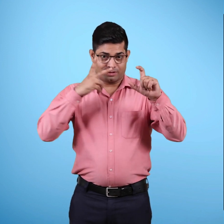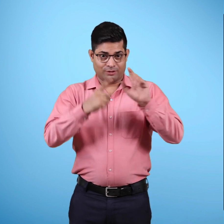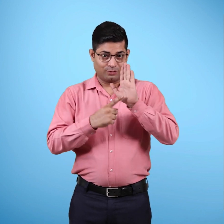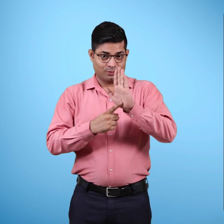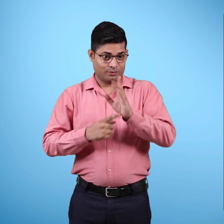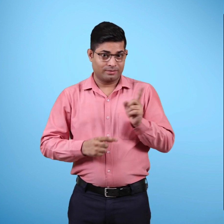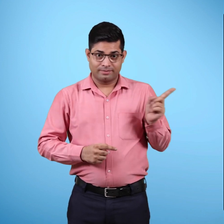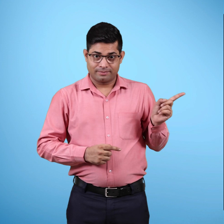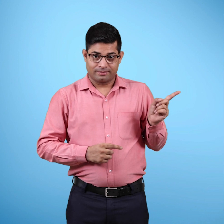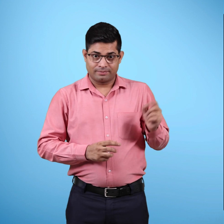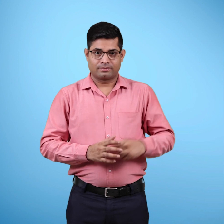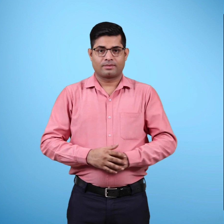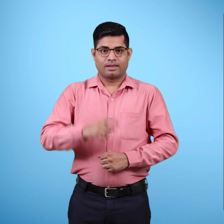For roots of the kind shown in figure